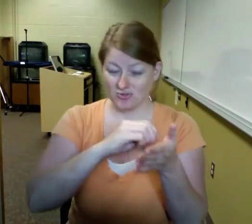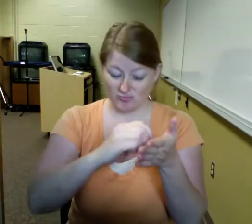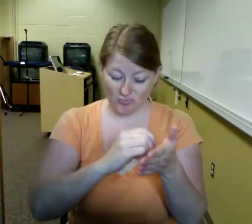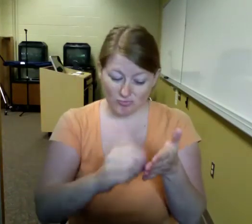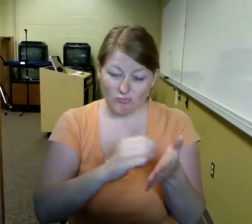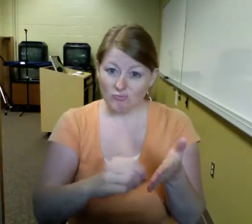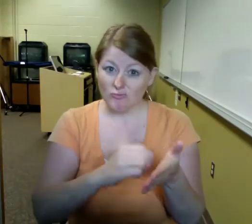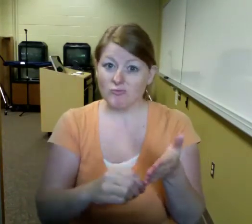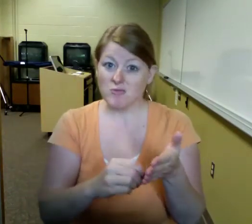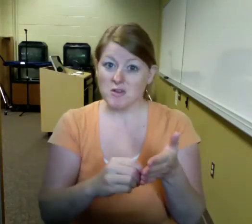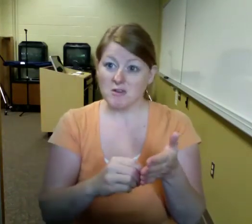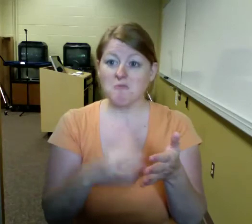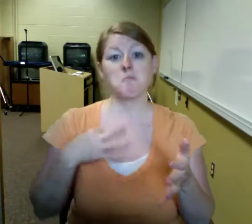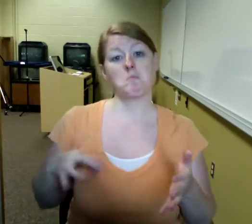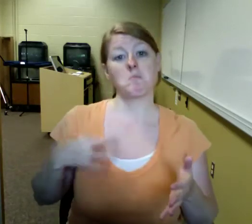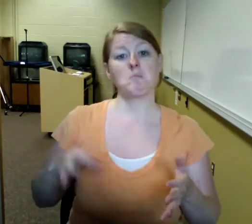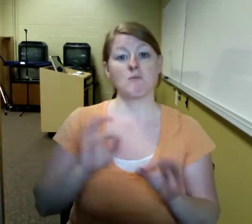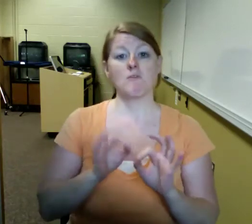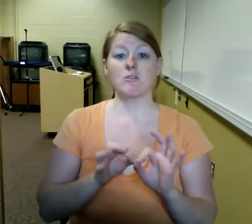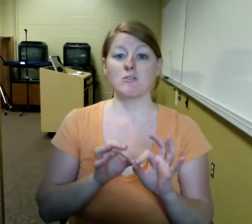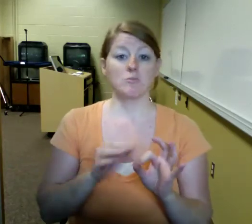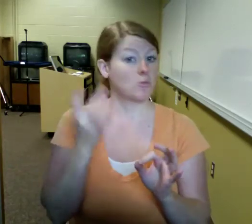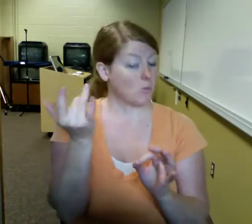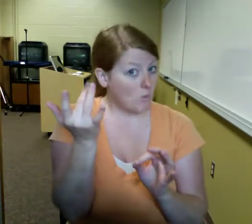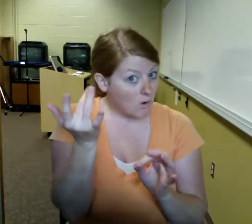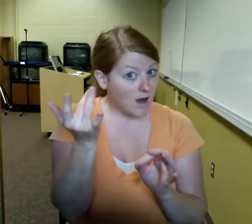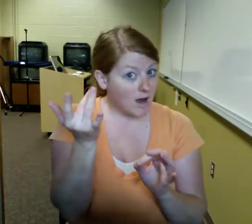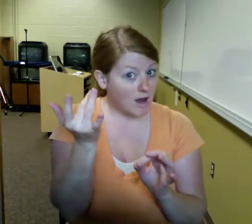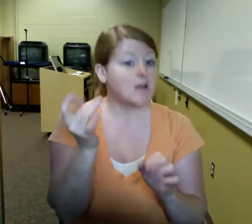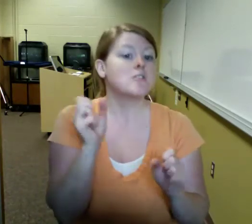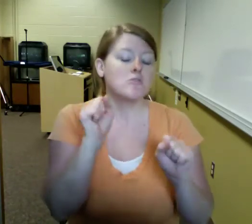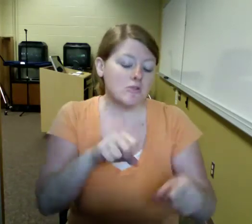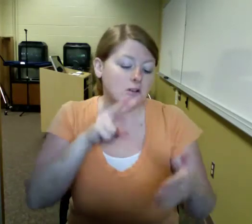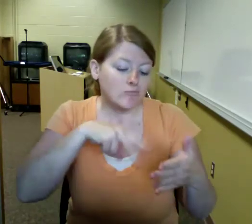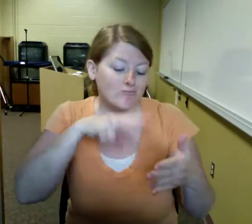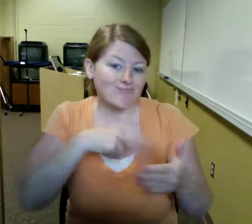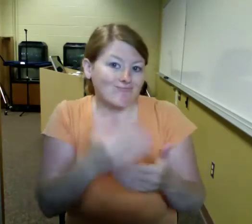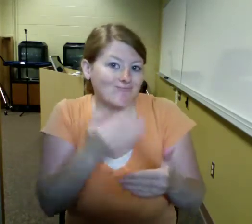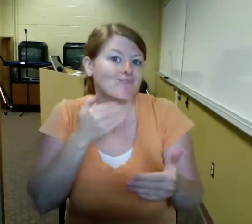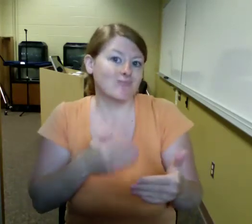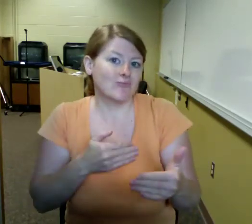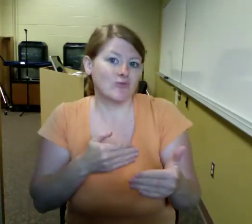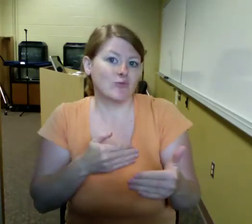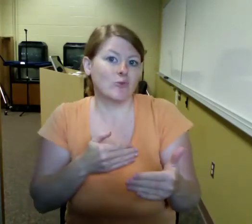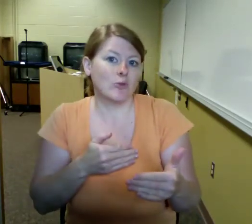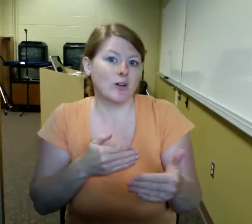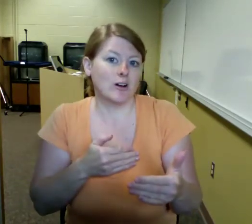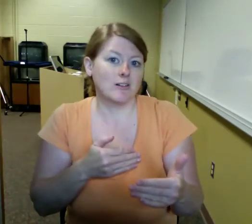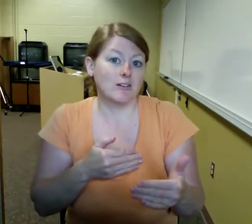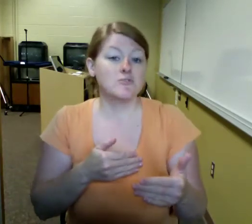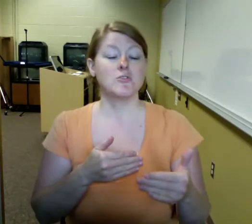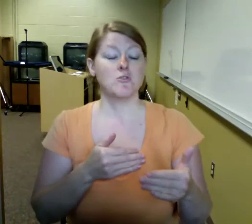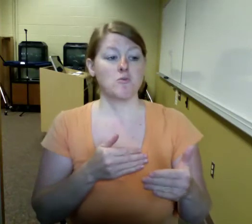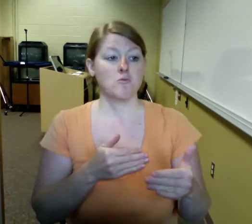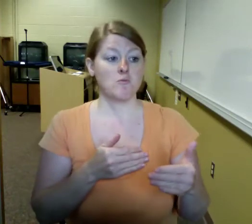advance. For this reason, the resource book has provided you with a sample of the instructions.